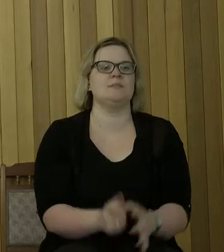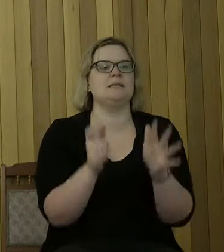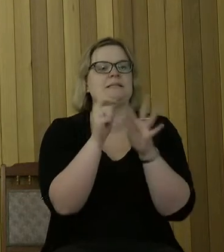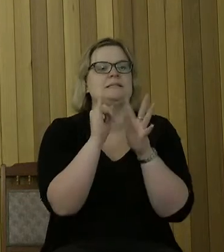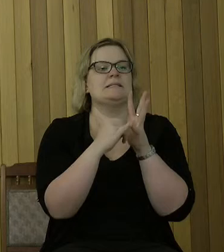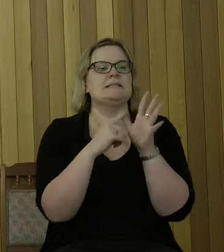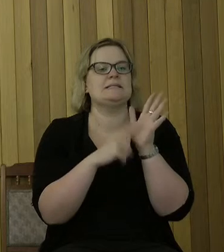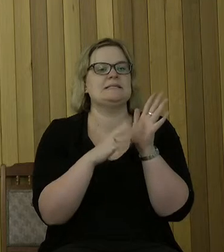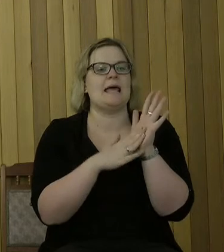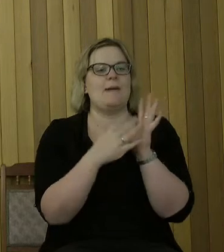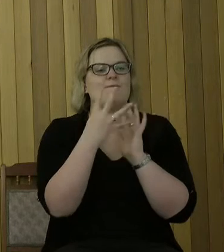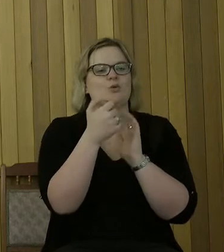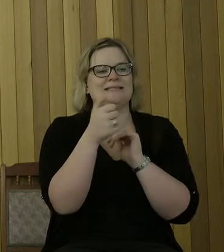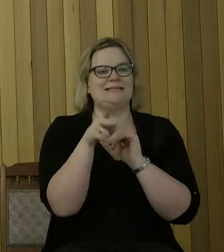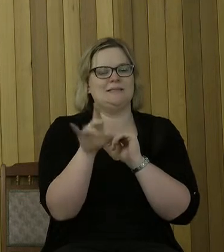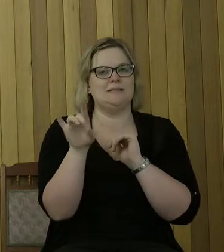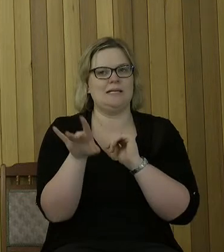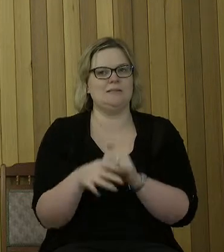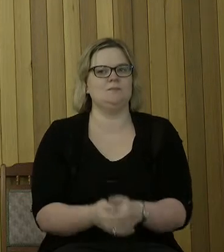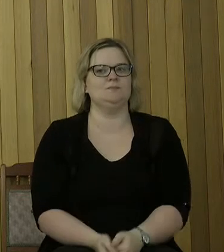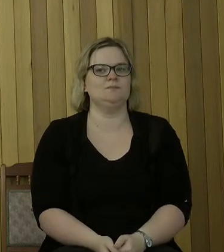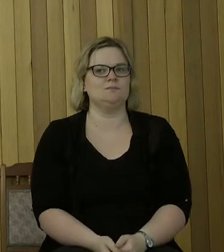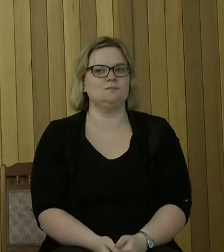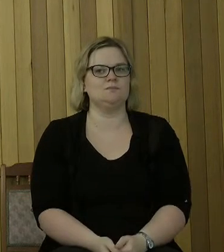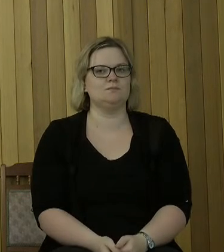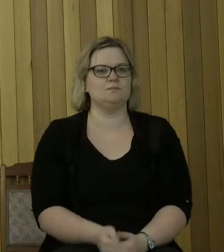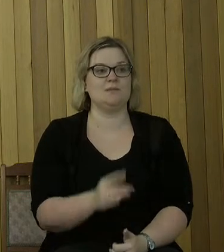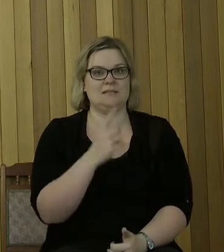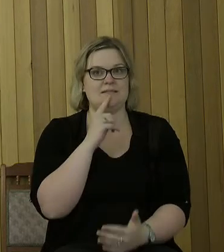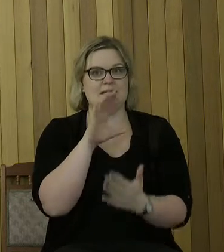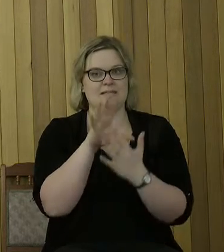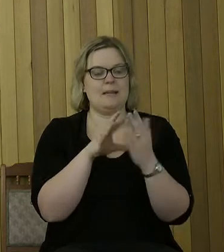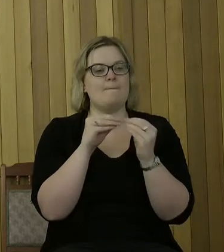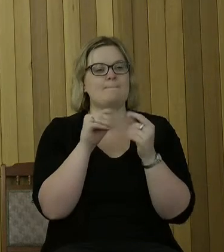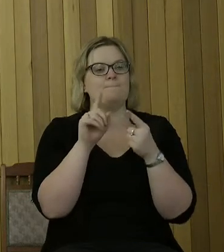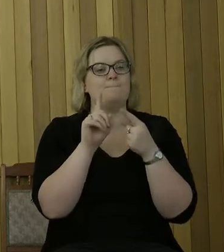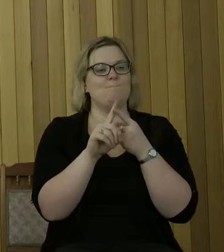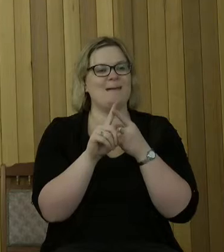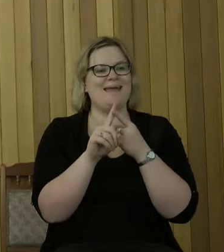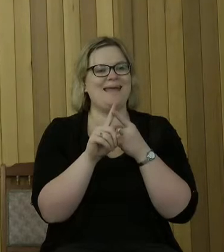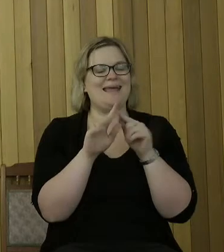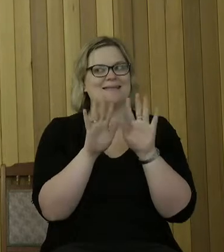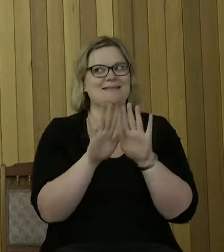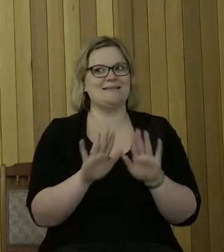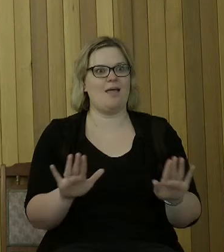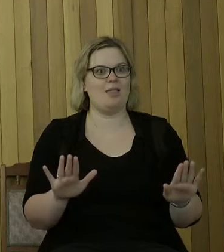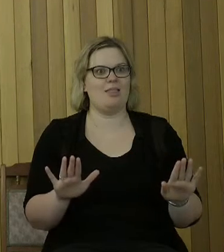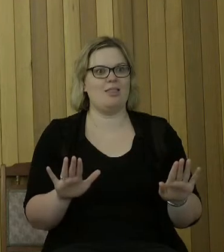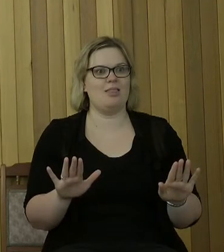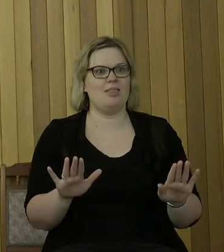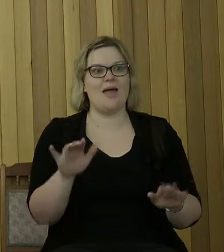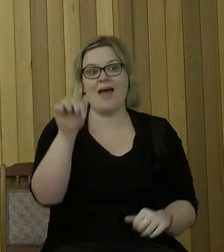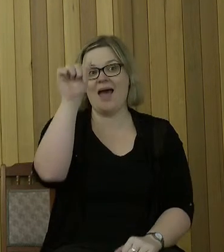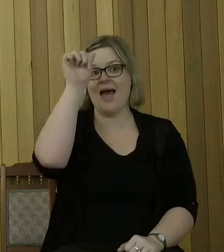Psalm 46:10 says, be still and know.